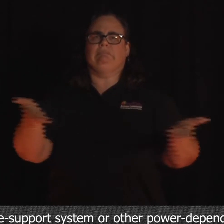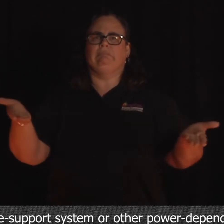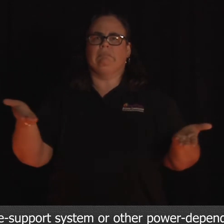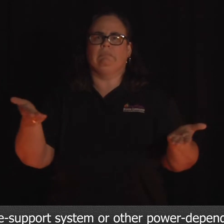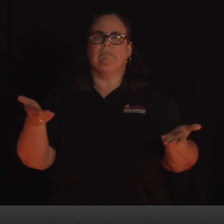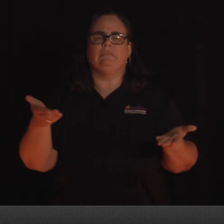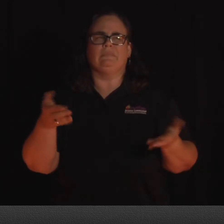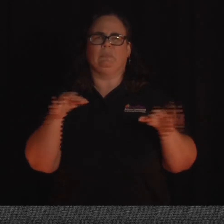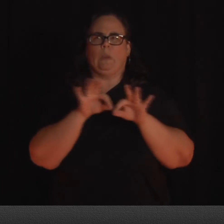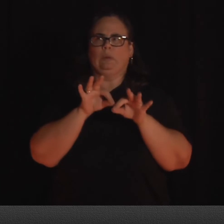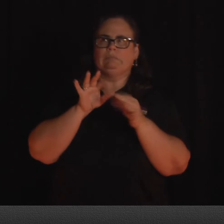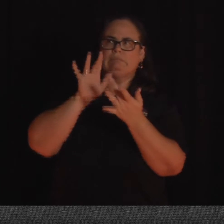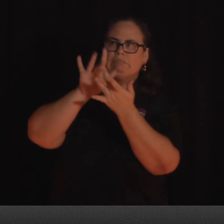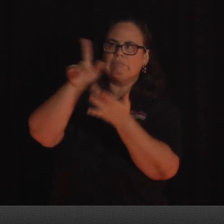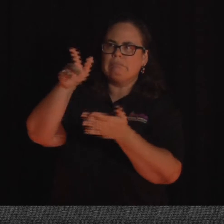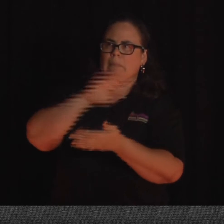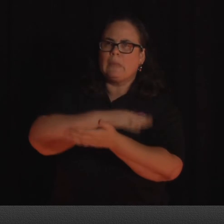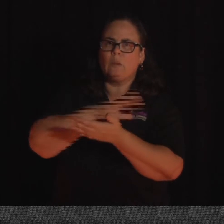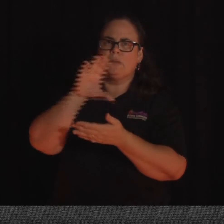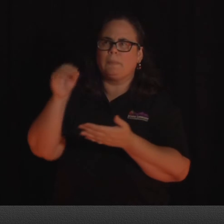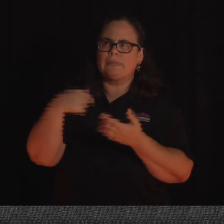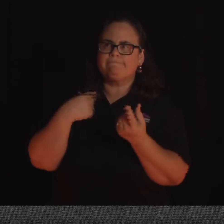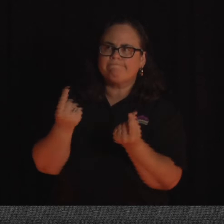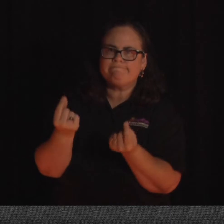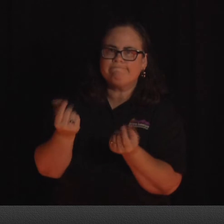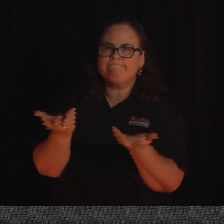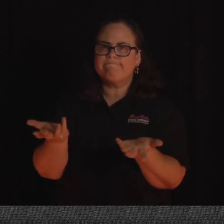your power company.